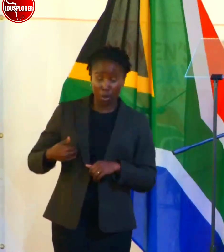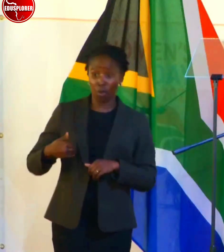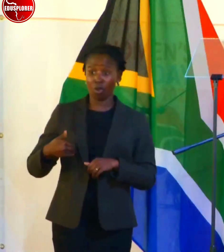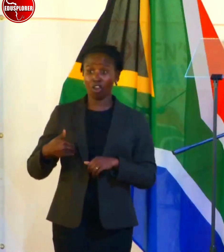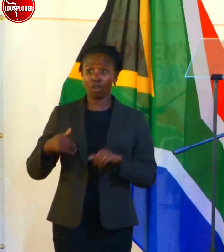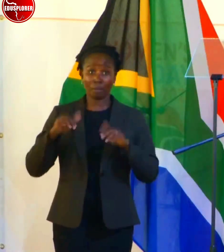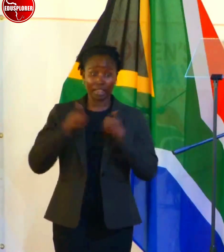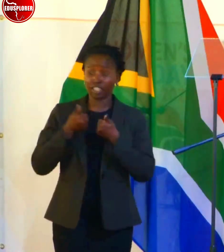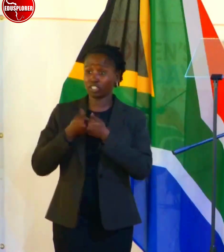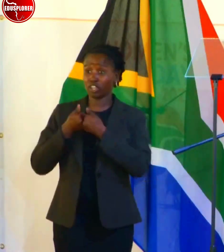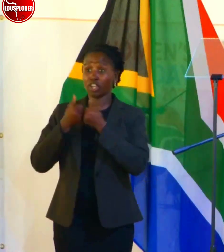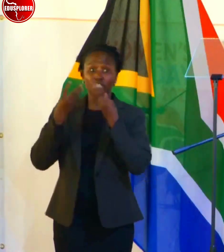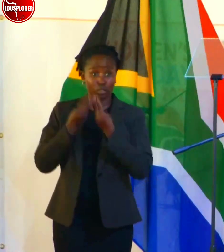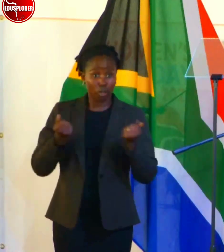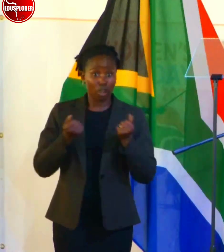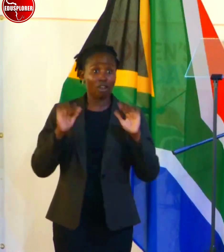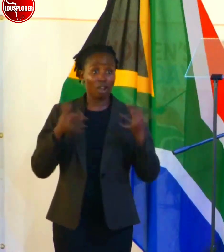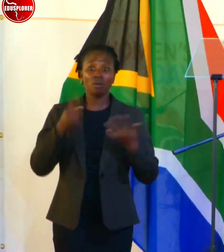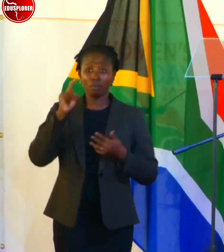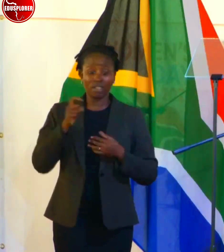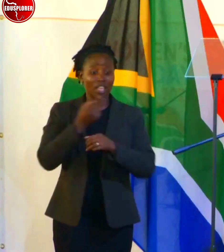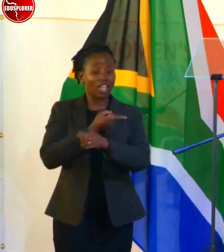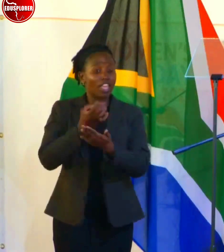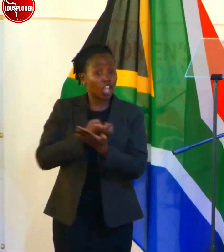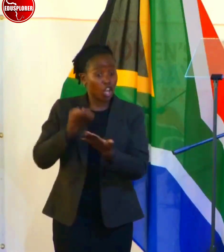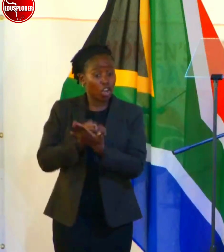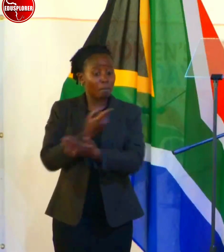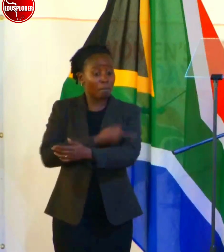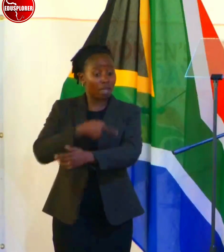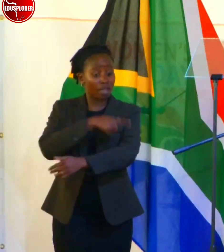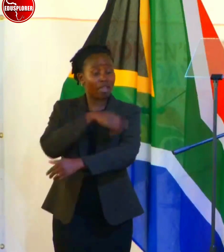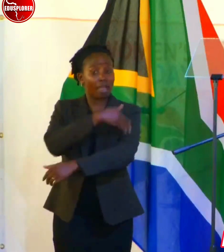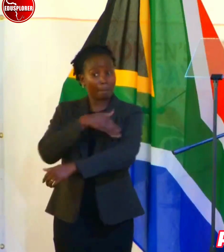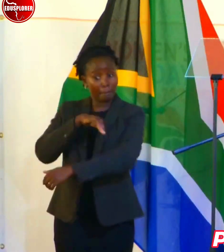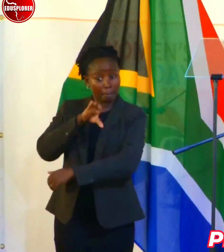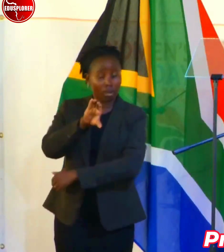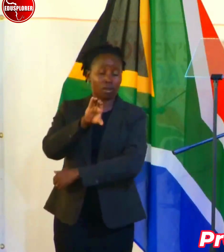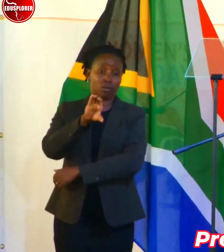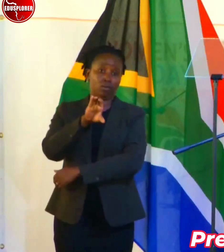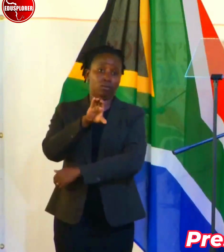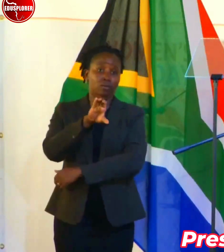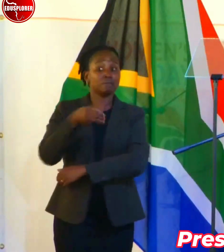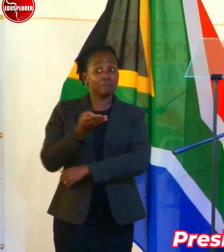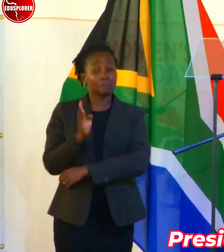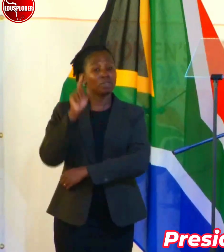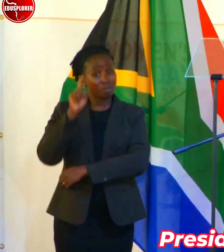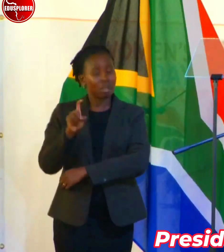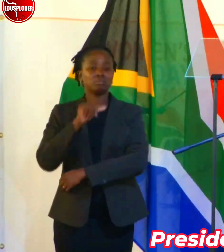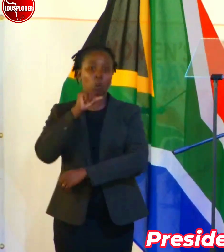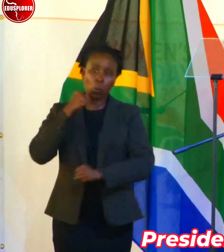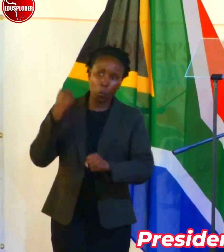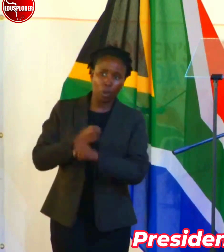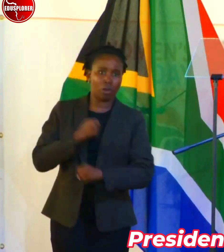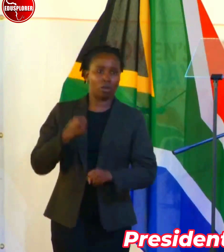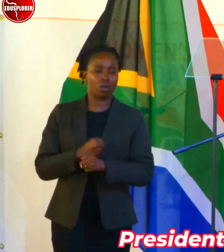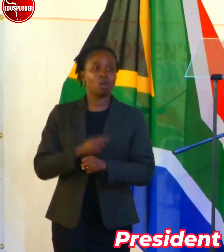without economic empowerment. Women must be breadwinners. They must have